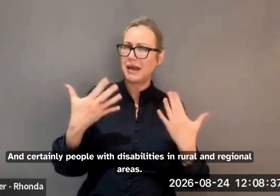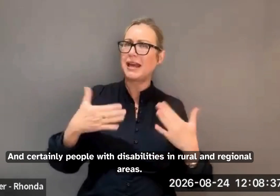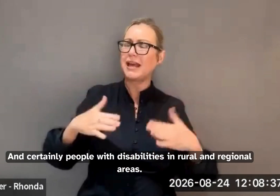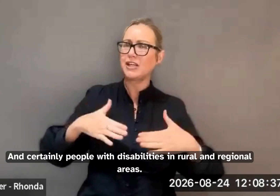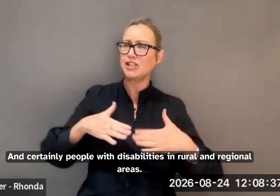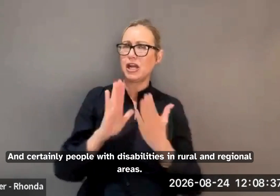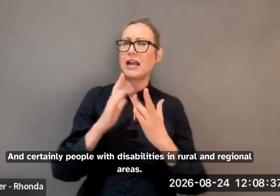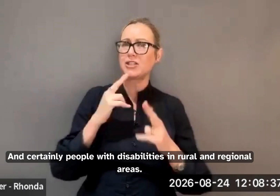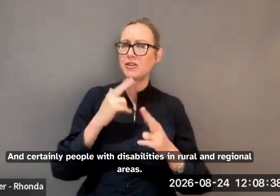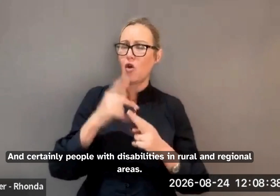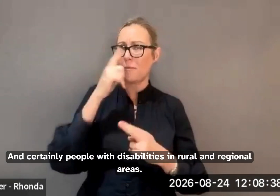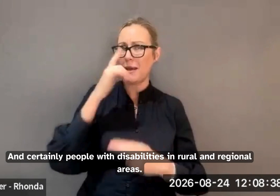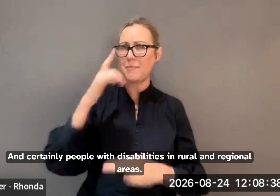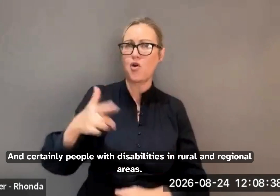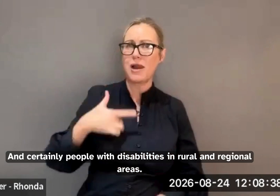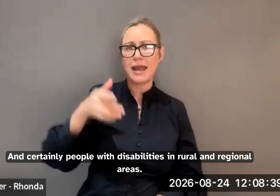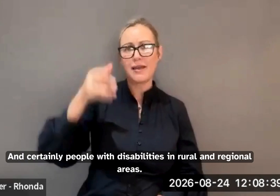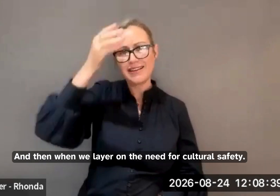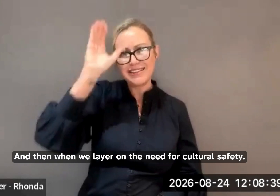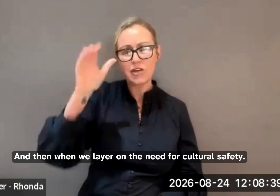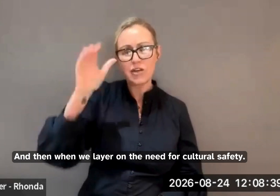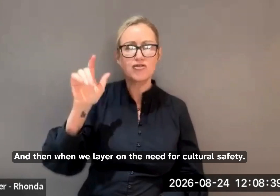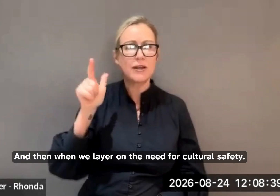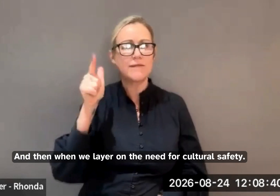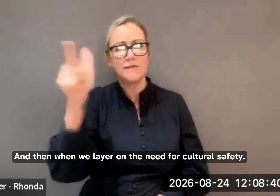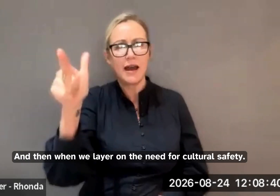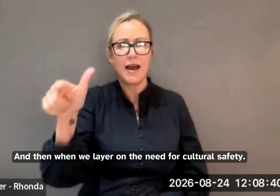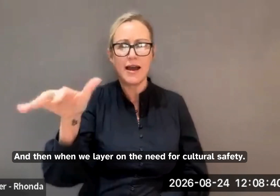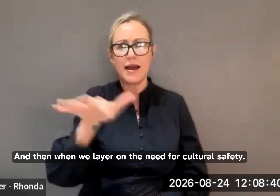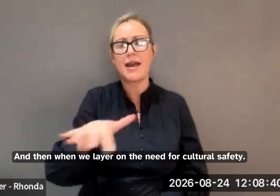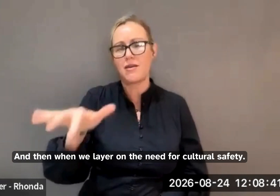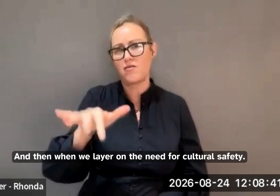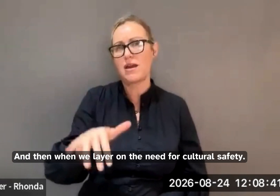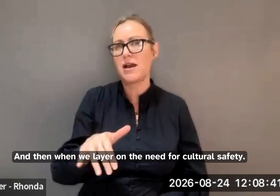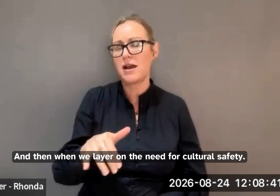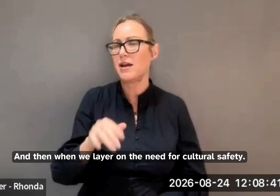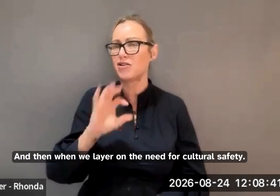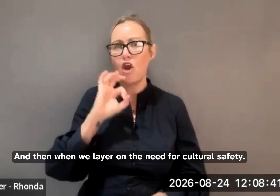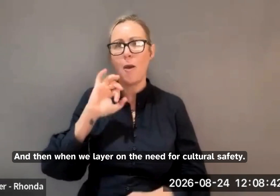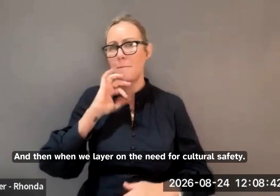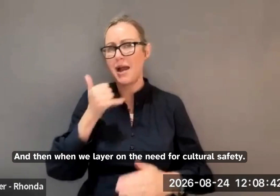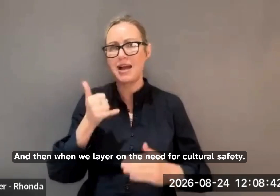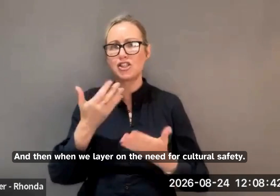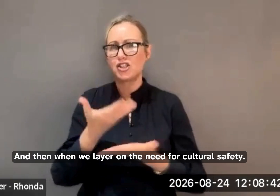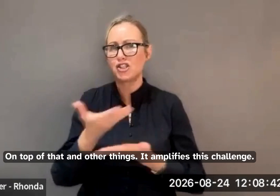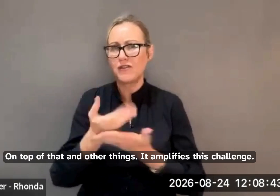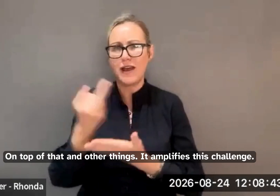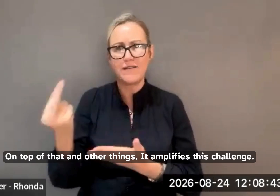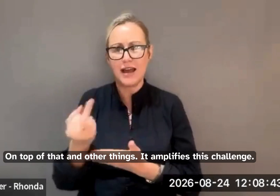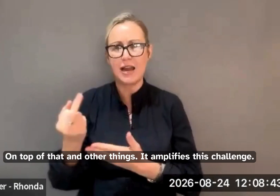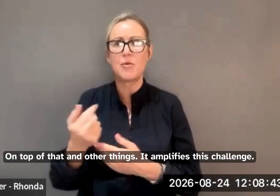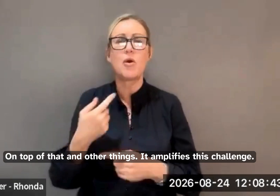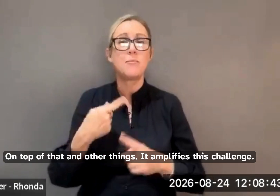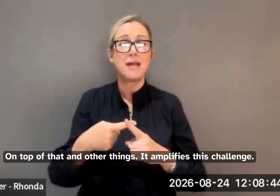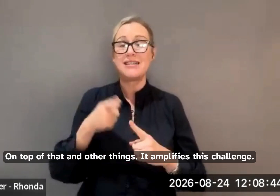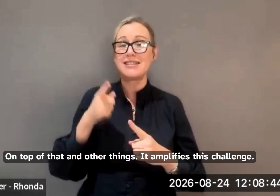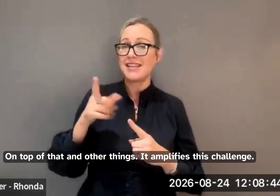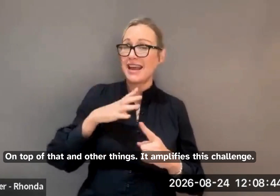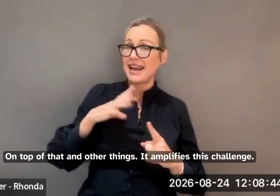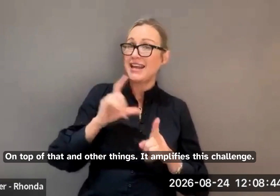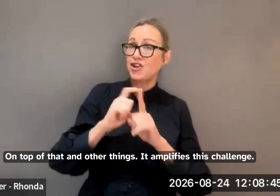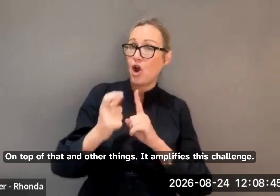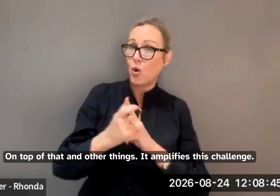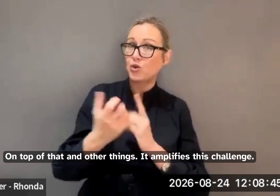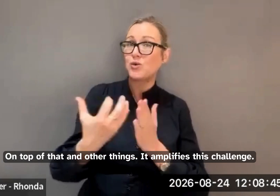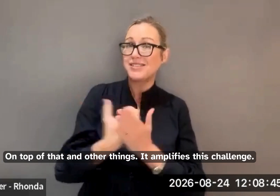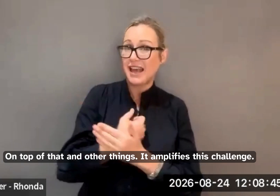with disabilities in rural and regional areas. And then when we layer on the need for cultural safety on top of that and